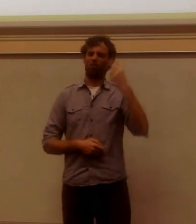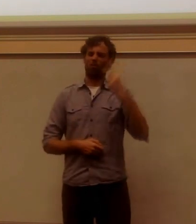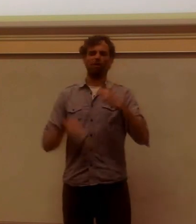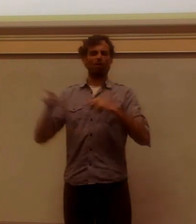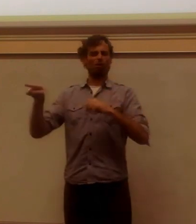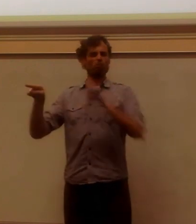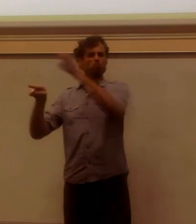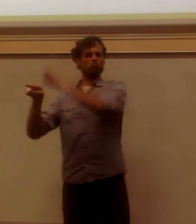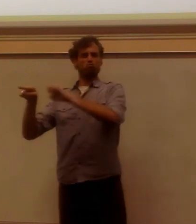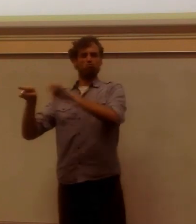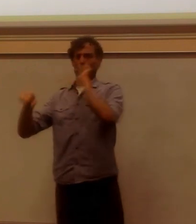telephone.